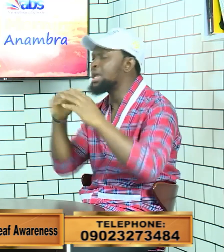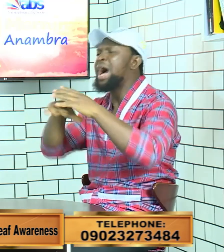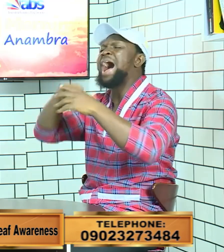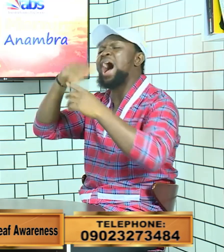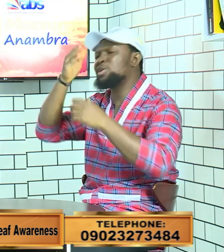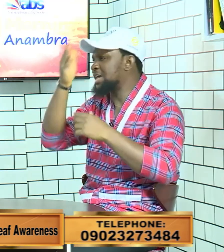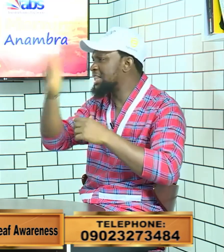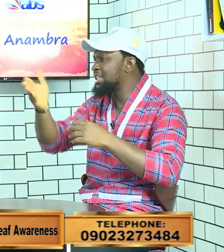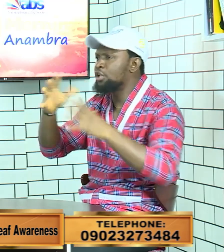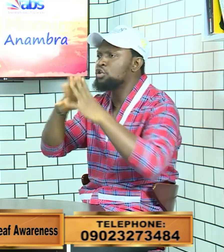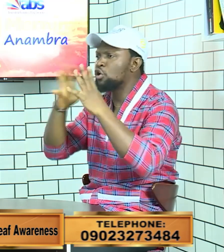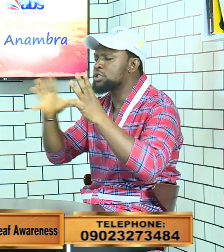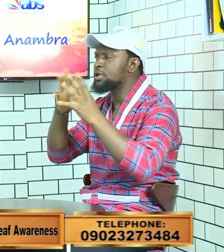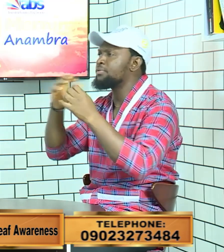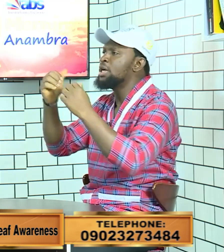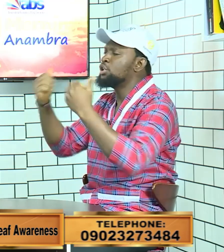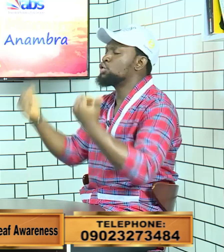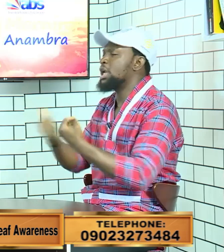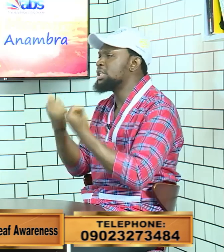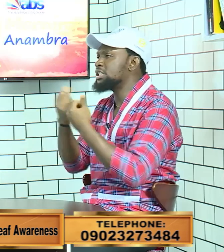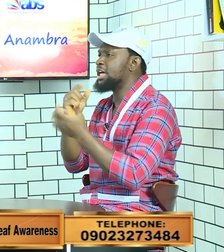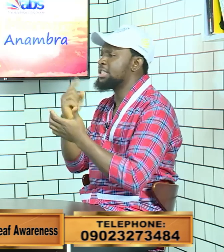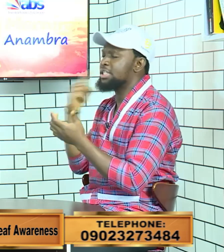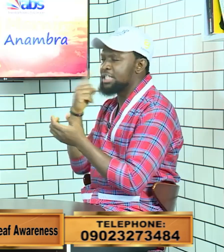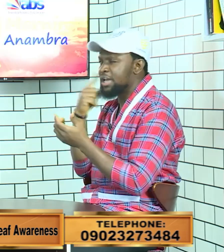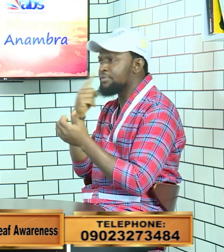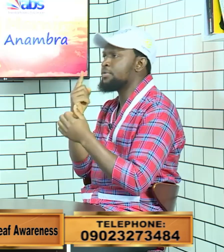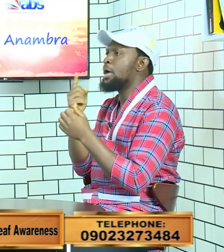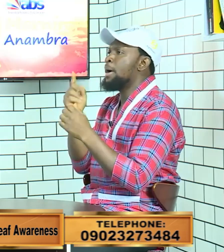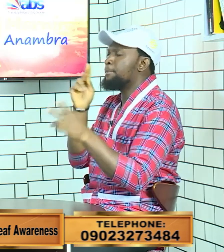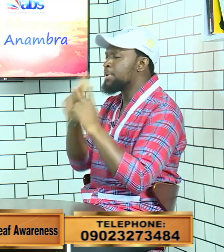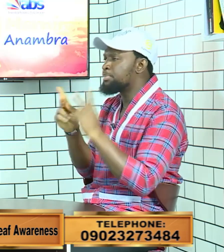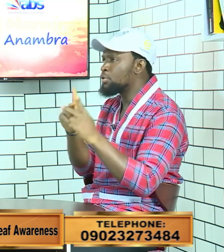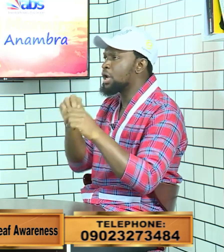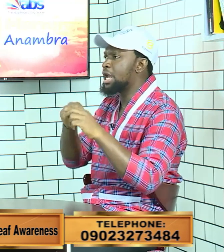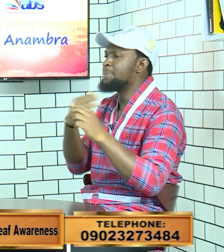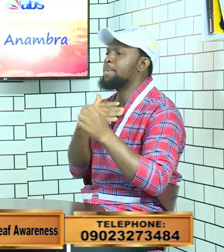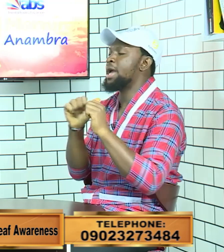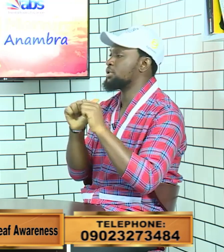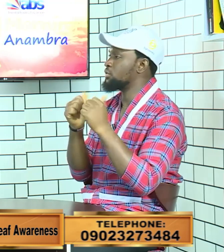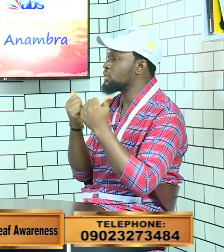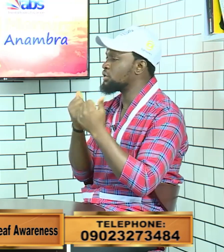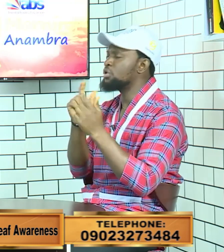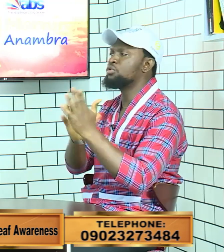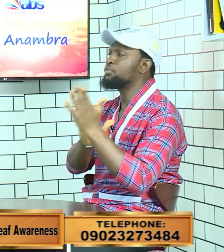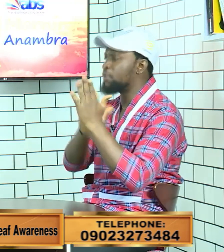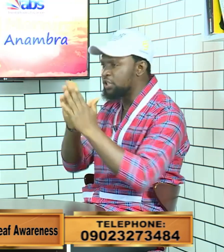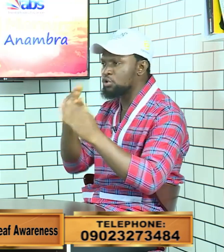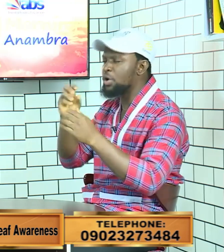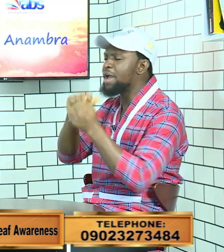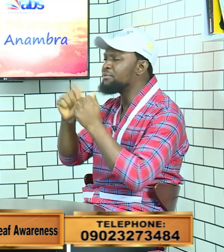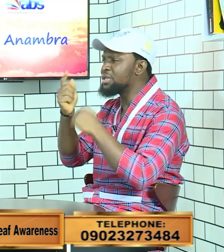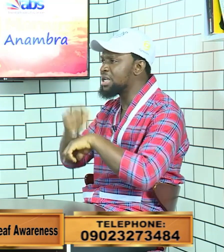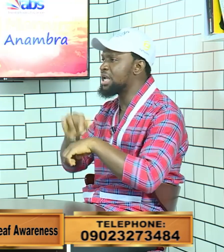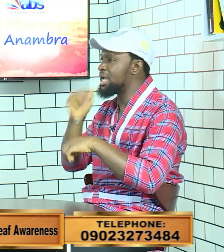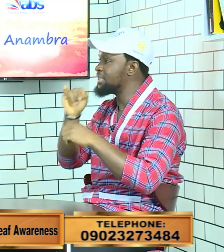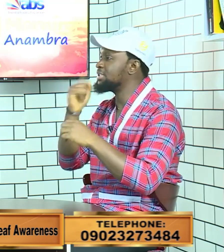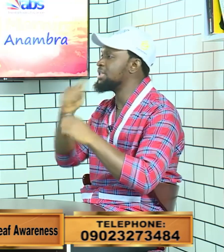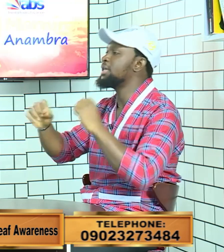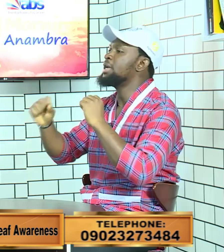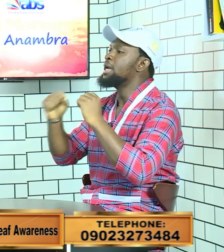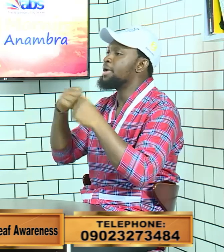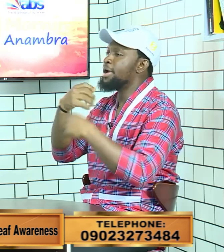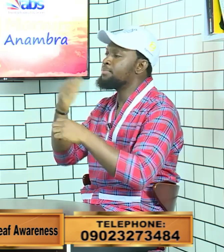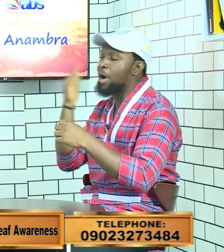burden outside. There are a lot of challenges that the deaf people in my association do face. So every day is